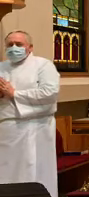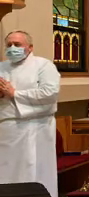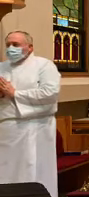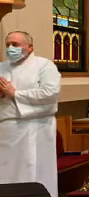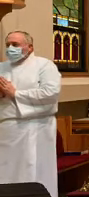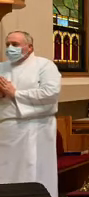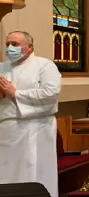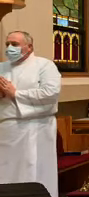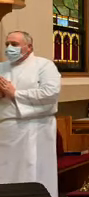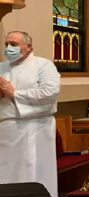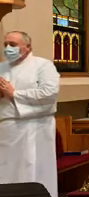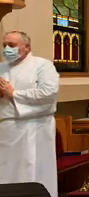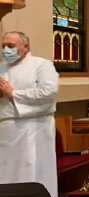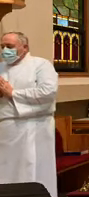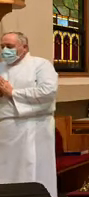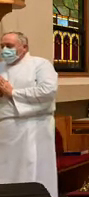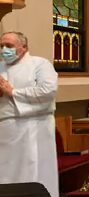The body of Christ.